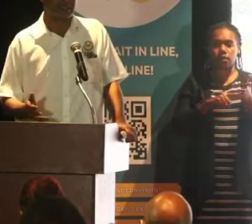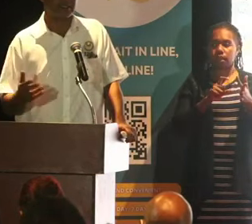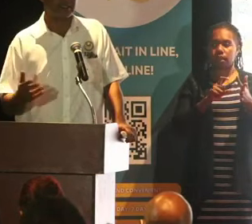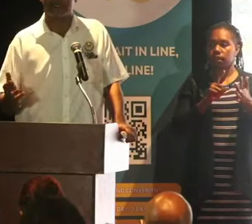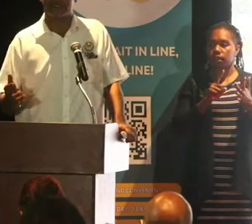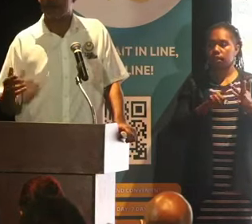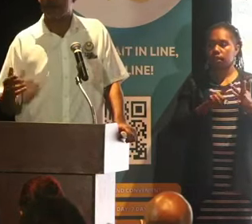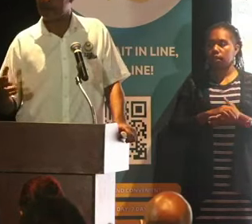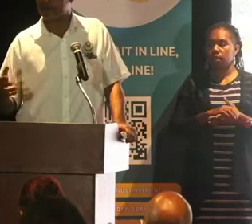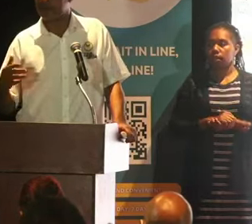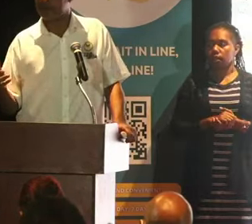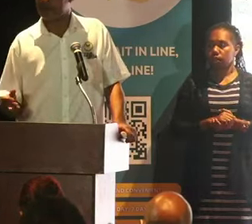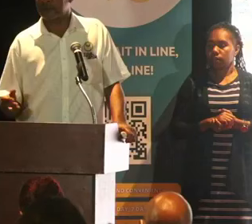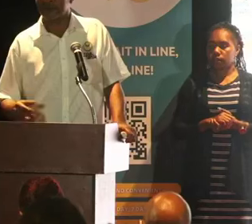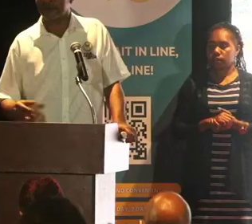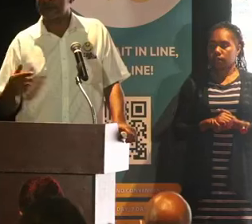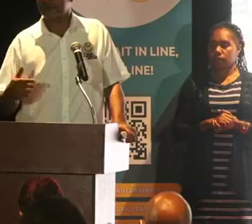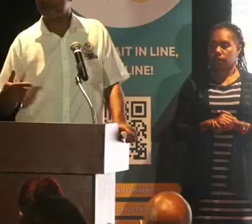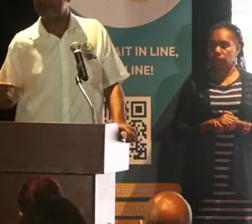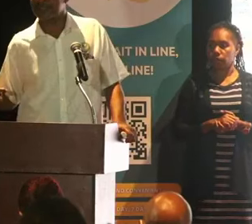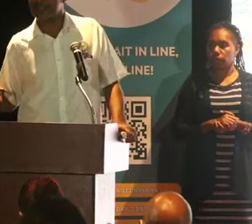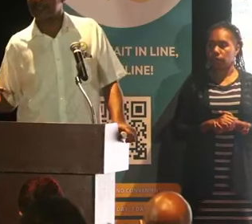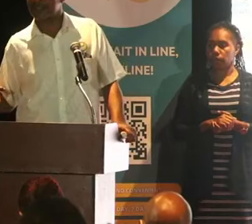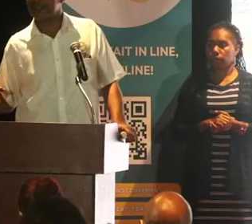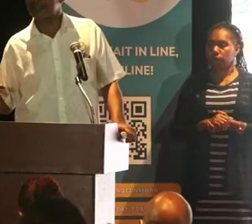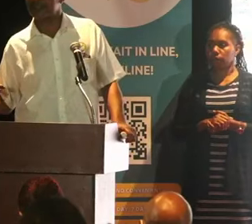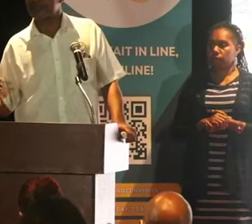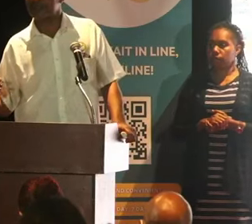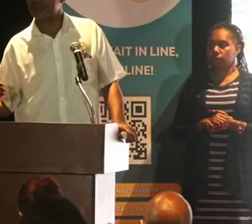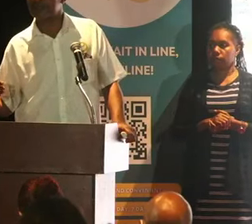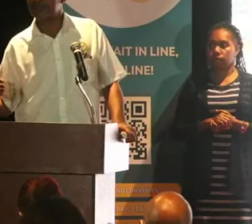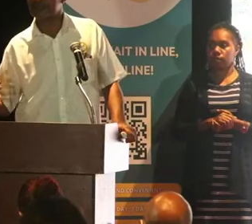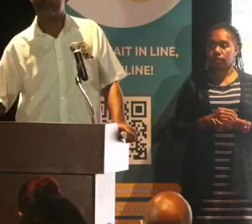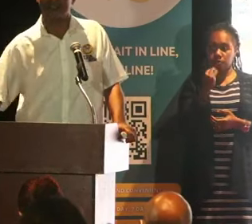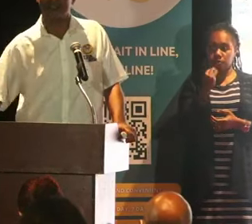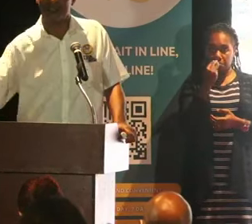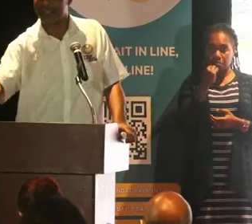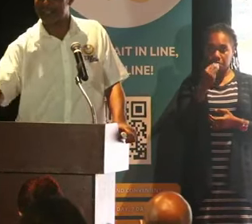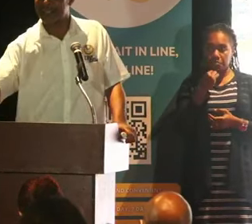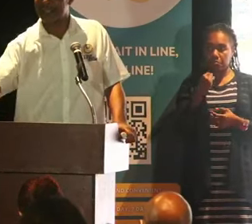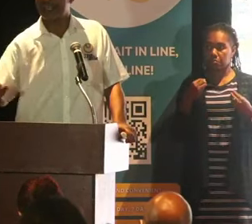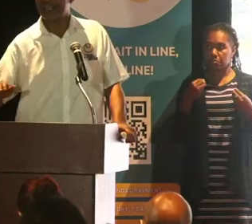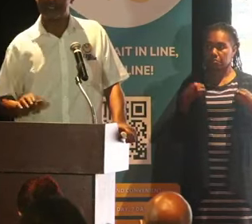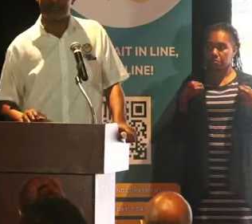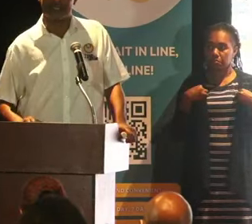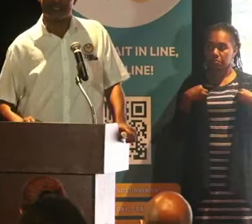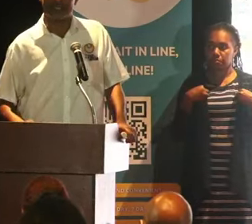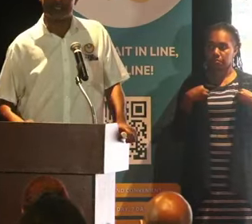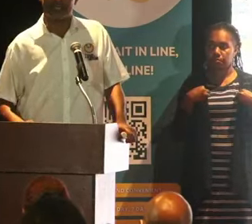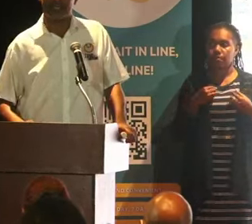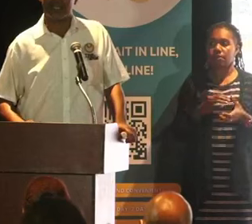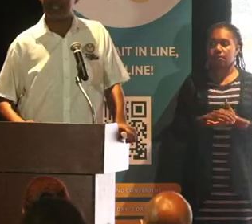billing, catering, and all the, or, you know, those services, those spin-offs should be by